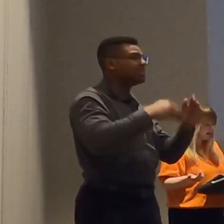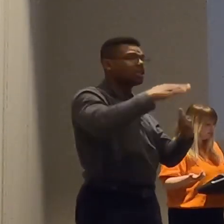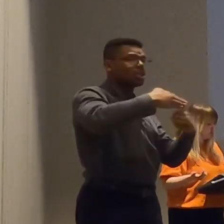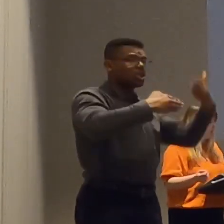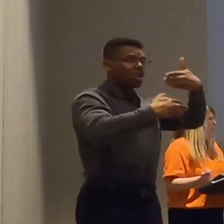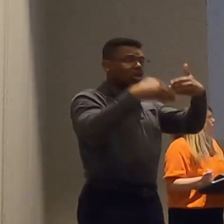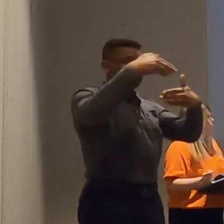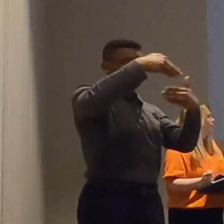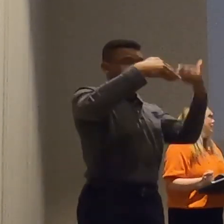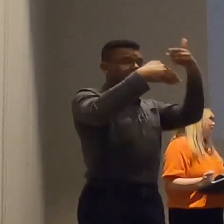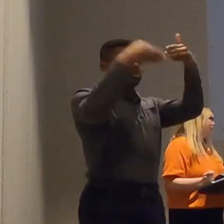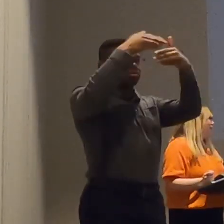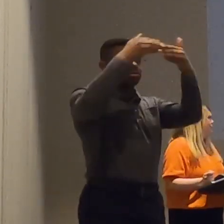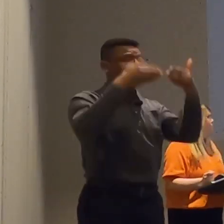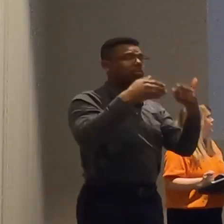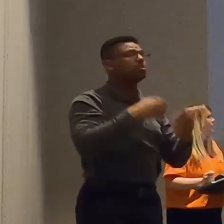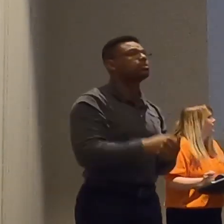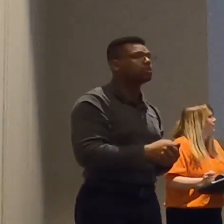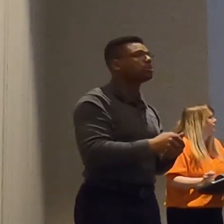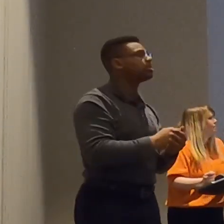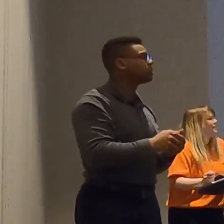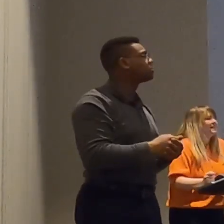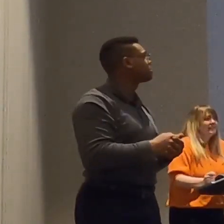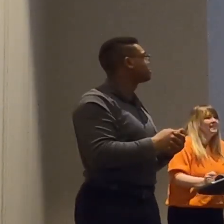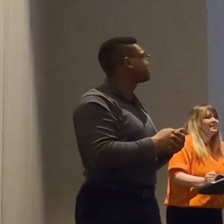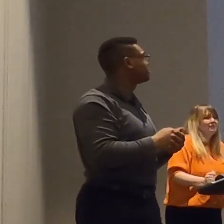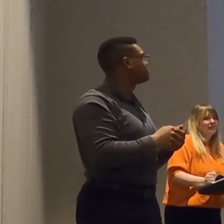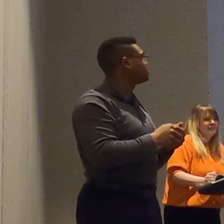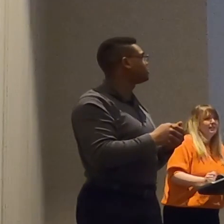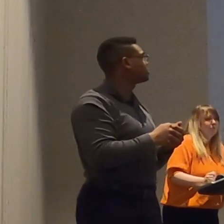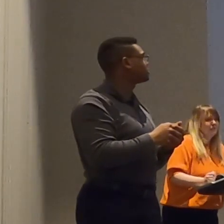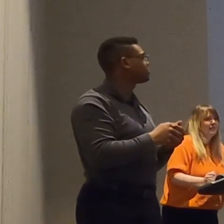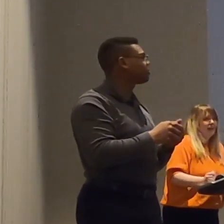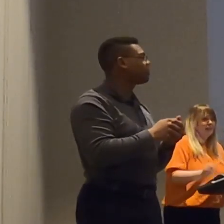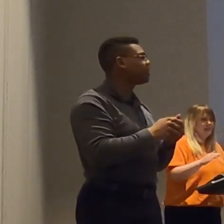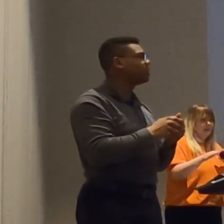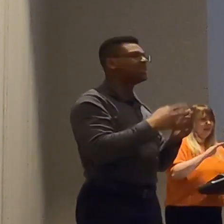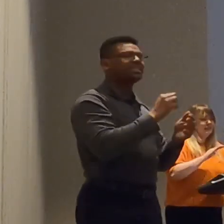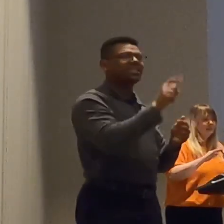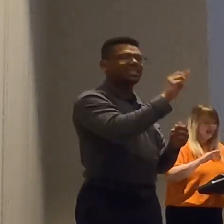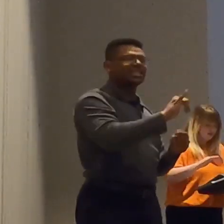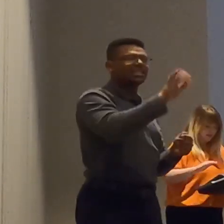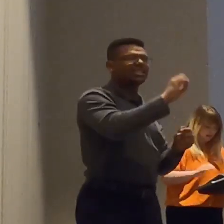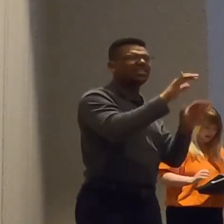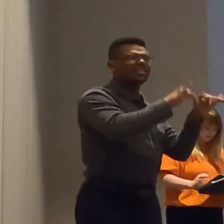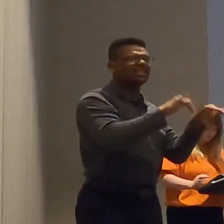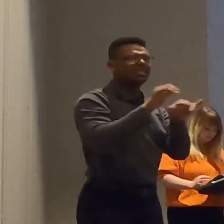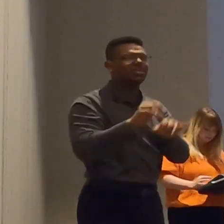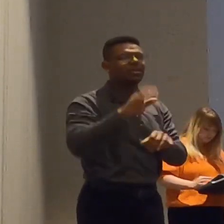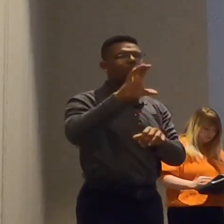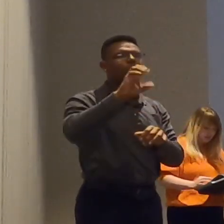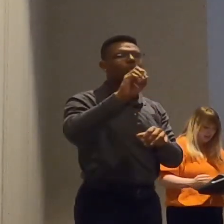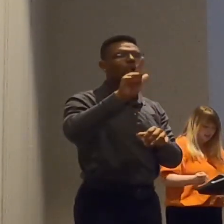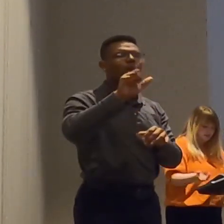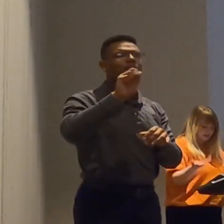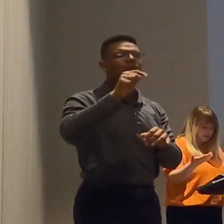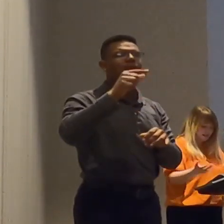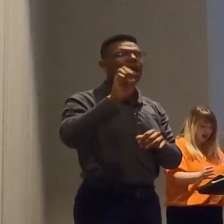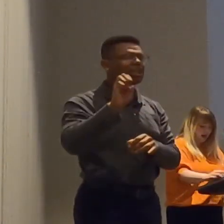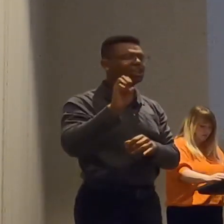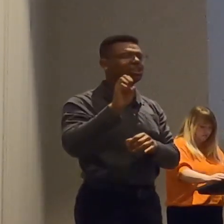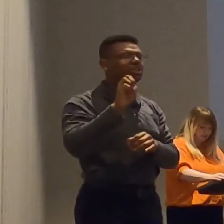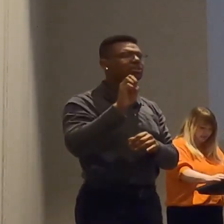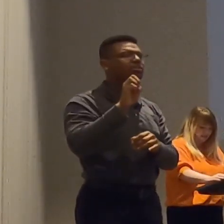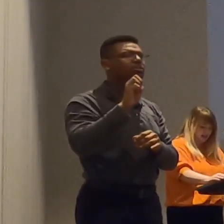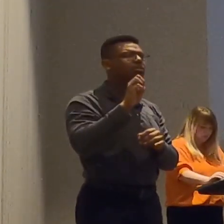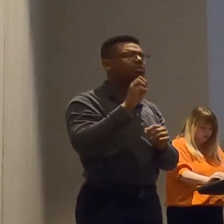like collage, but are not collage, but the technique is very similar to that in that he's layering them. And the result is